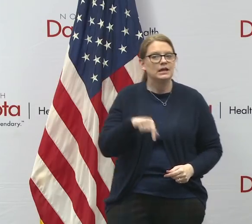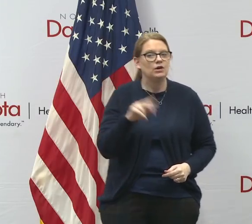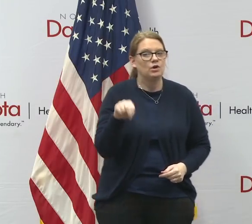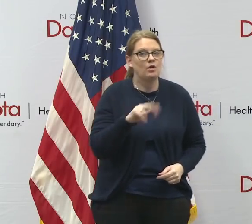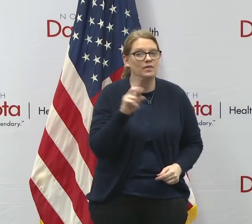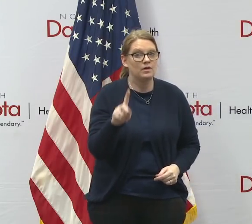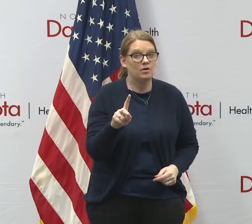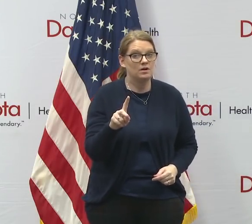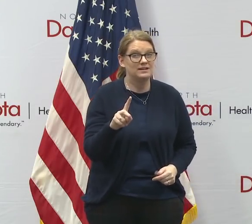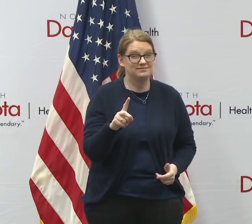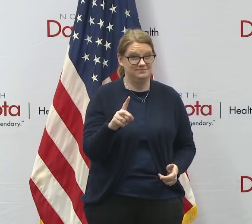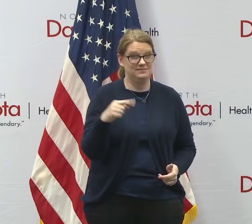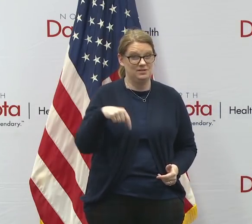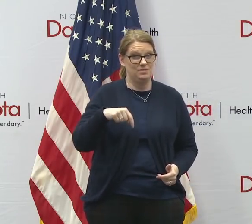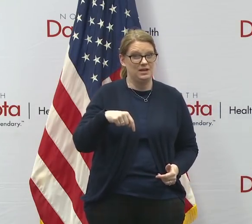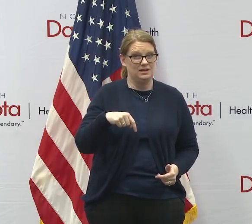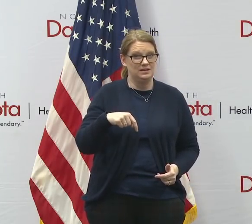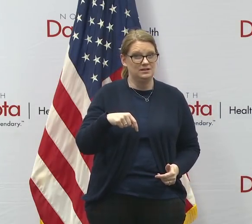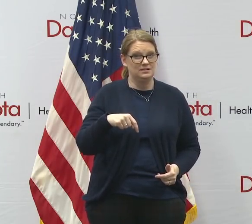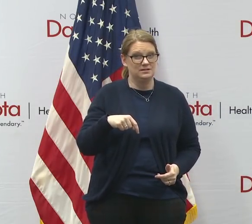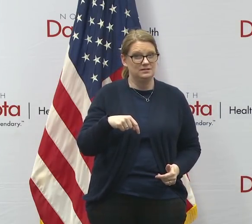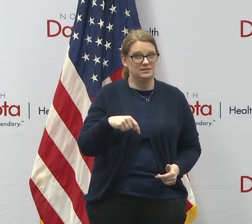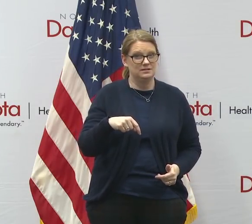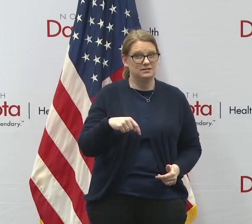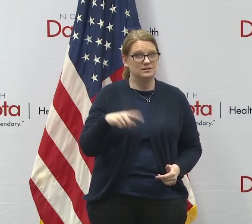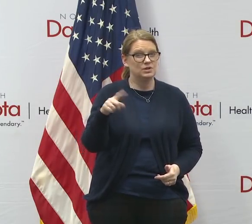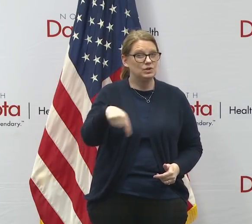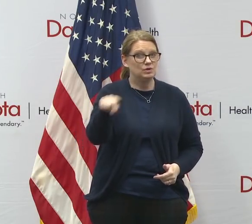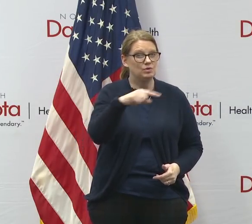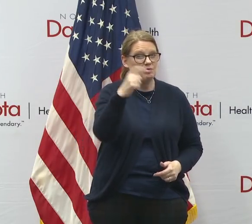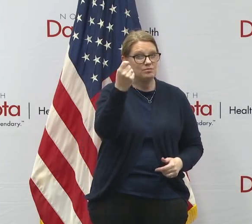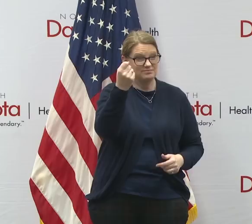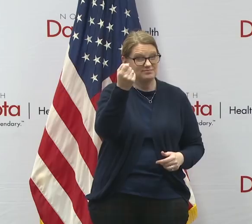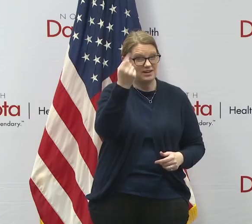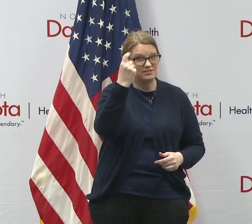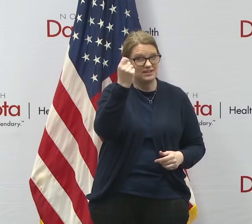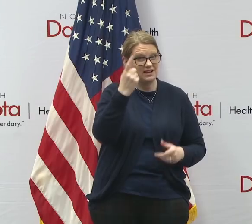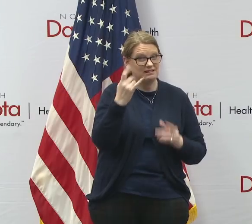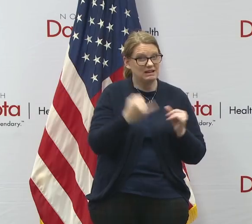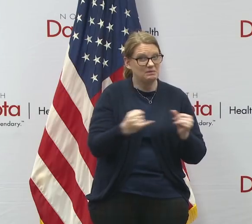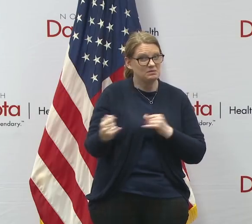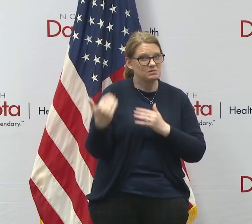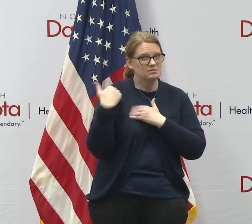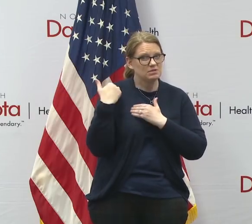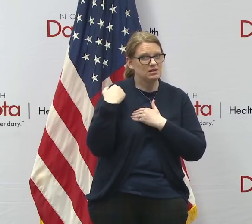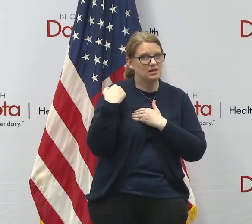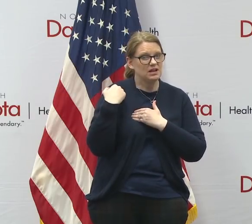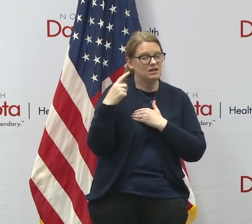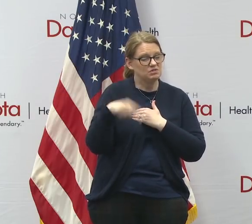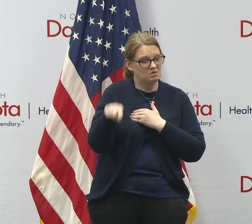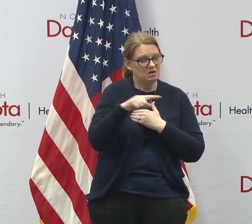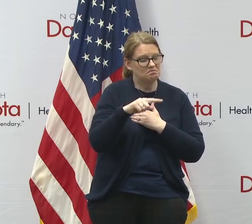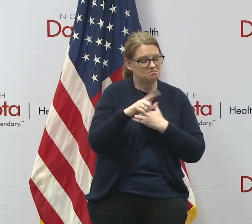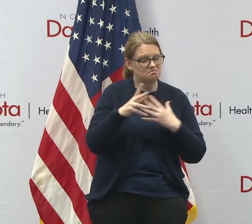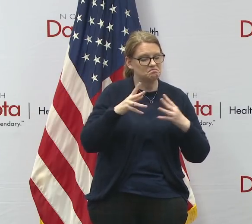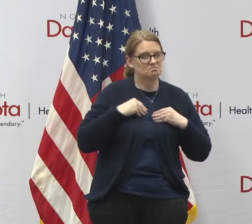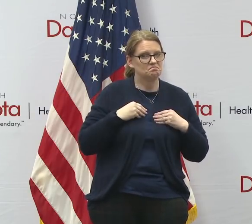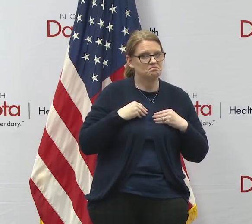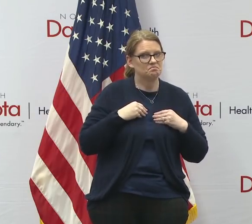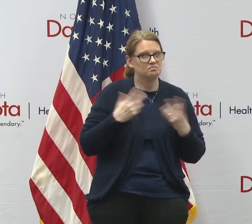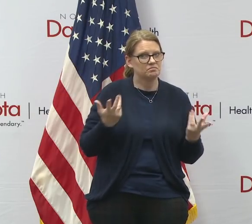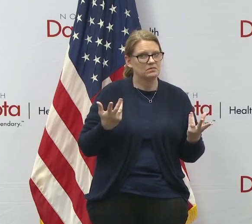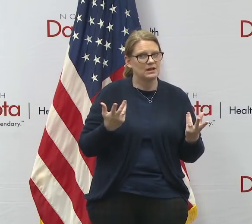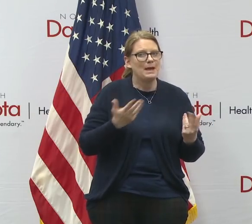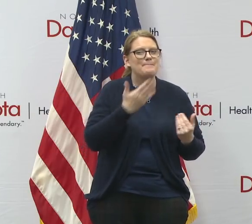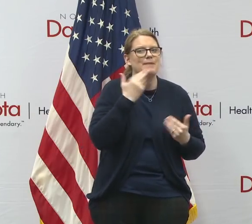on that North Dakotans understand what individual responsibility is, and they respond to that more than they might respond to a